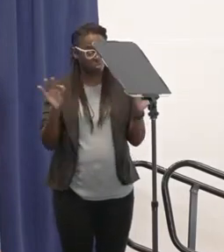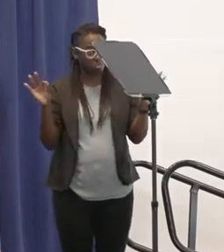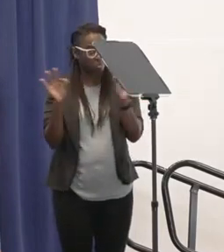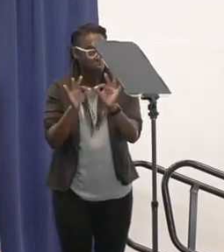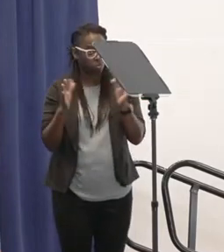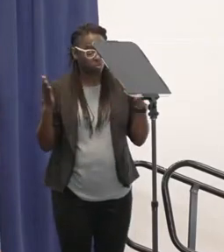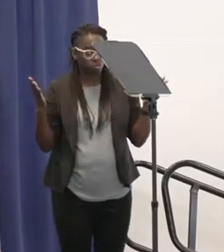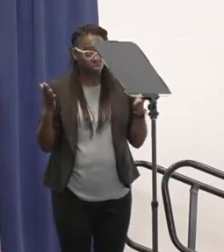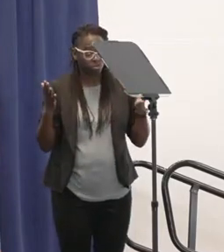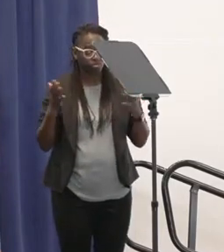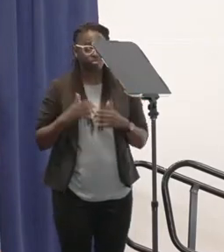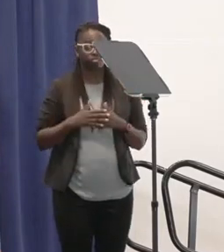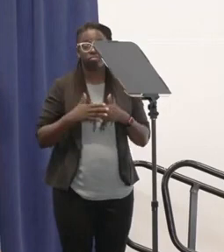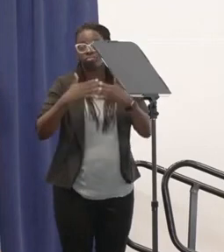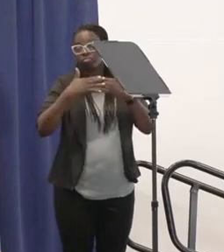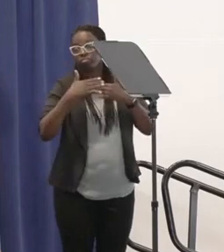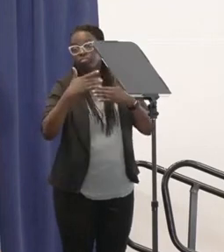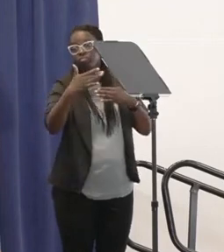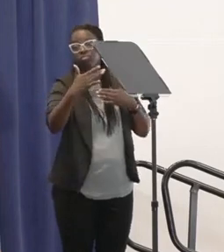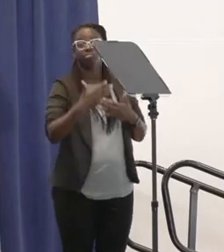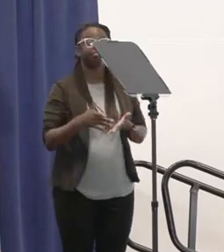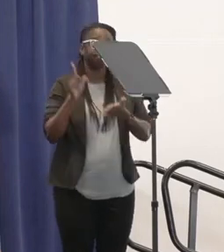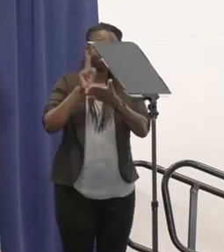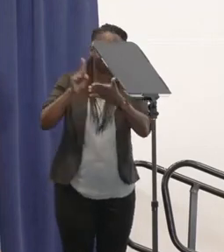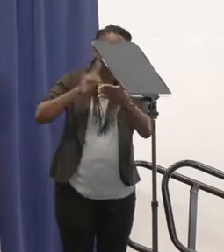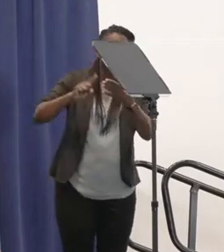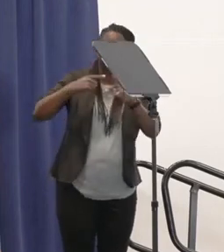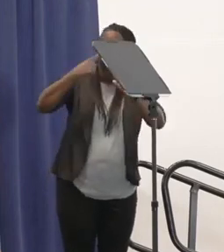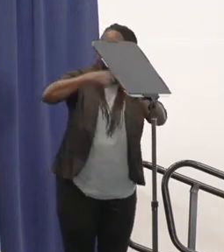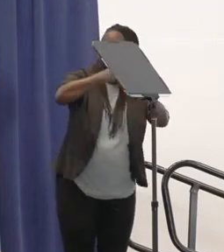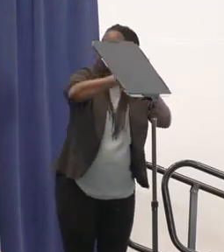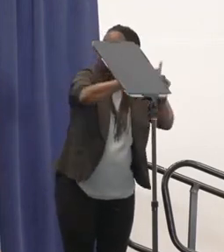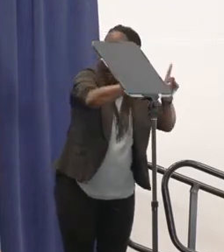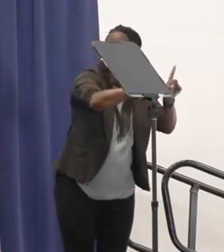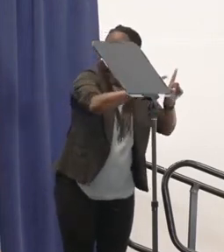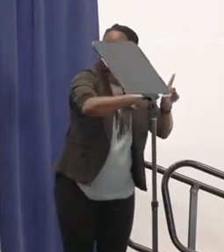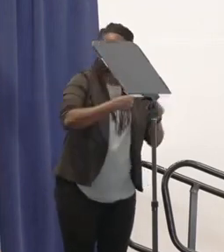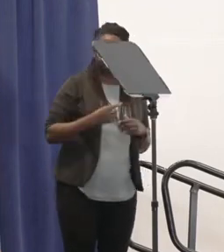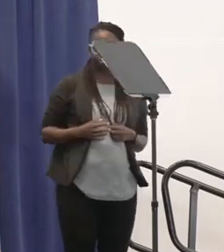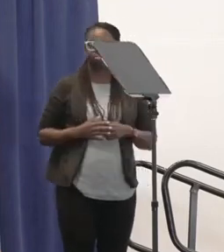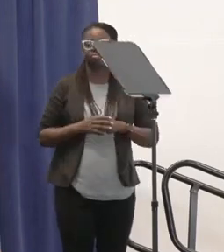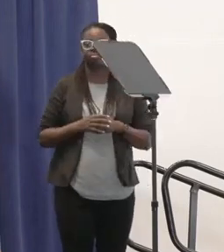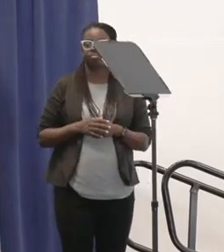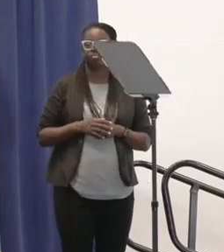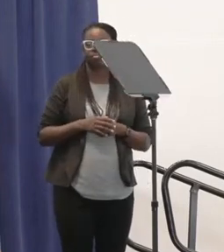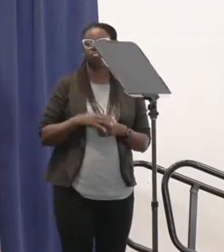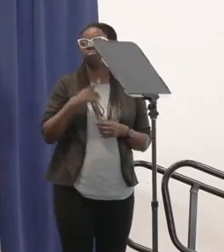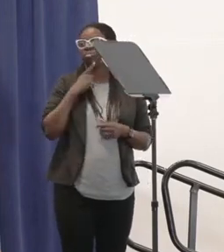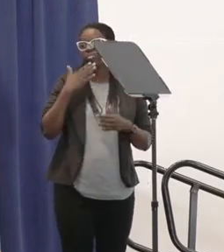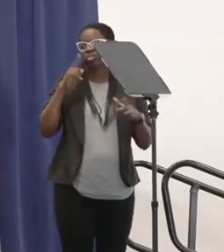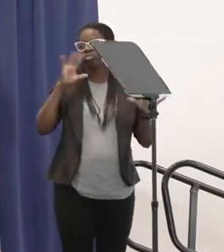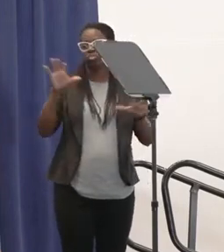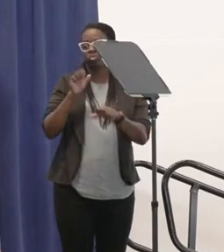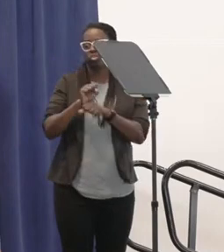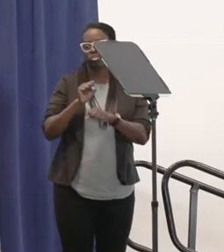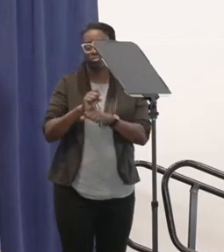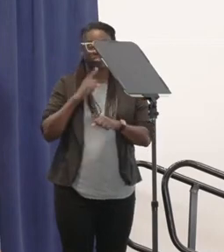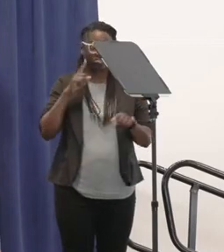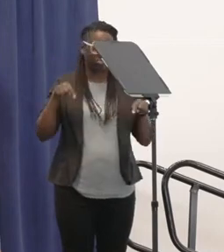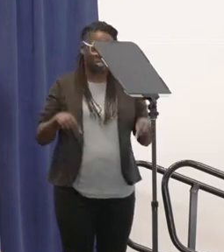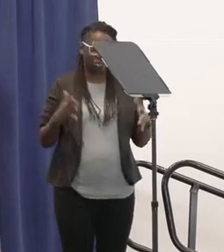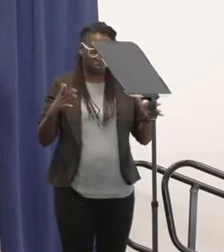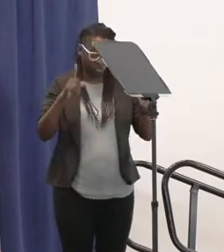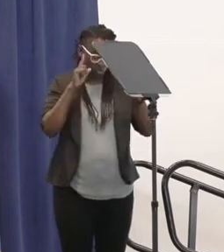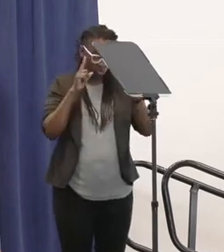months ahead. You know, this work requires, as I say, a level of intentionality and energy.